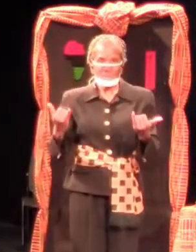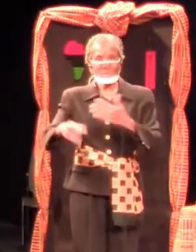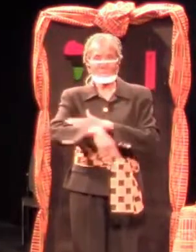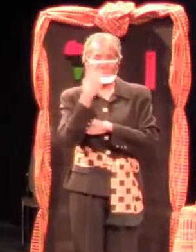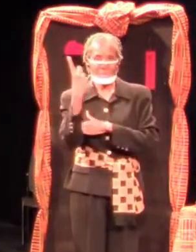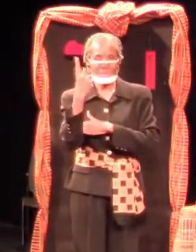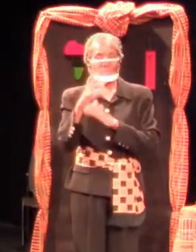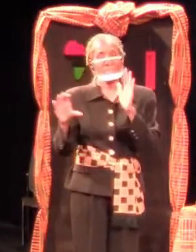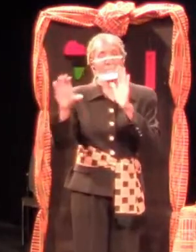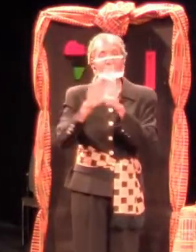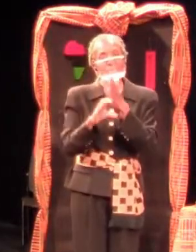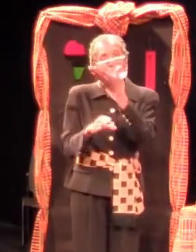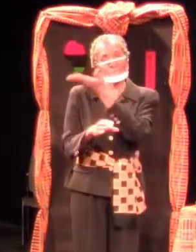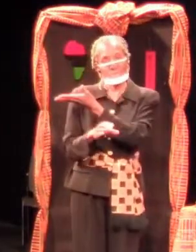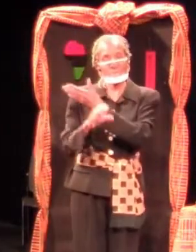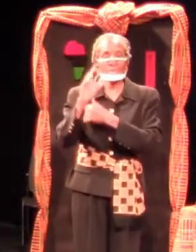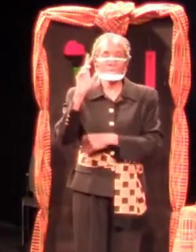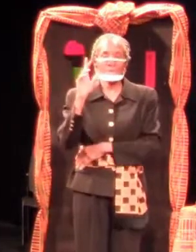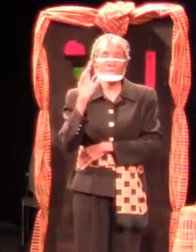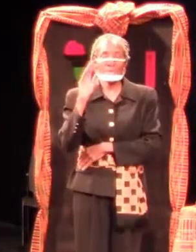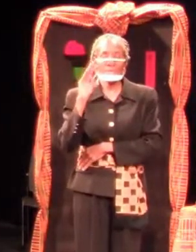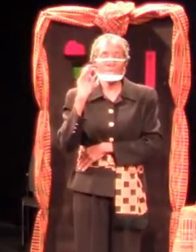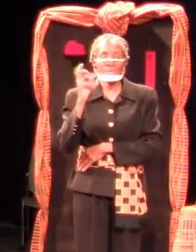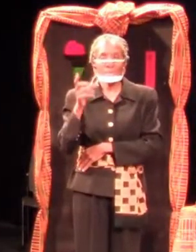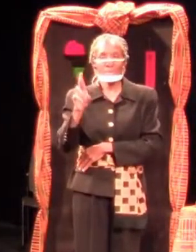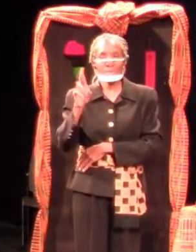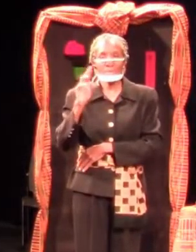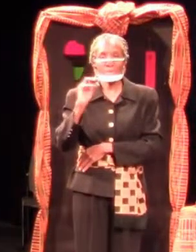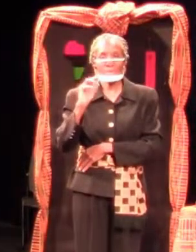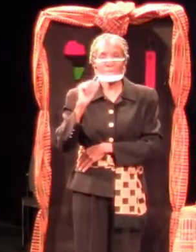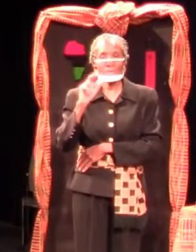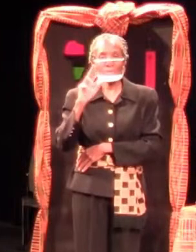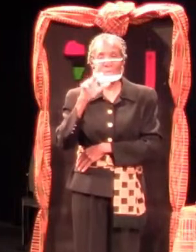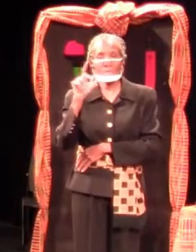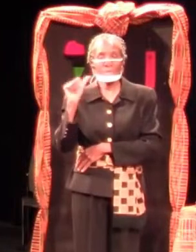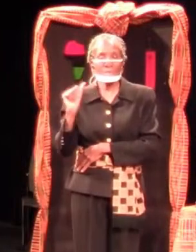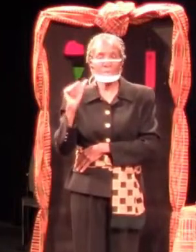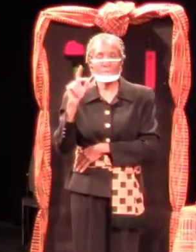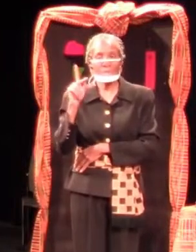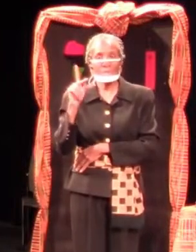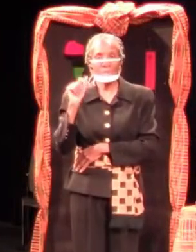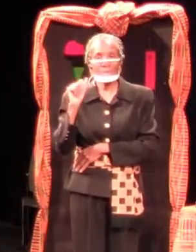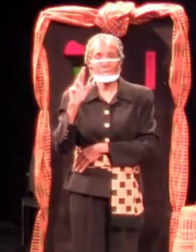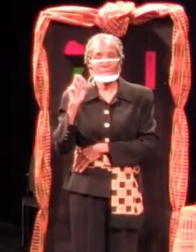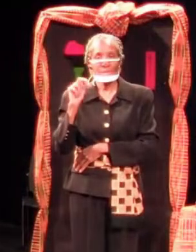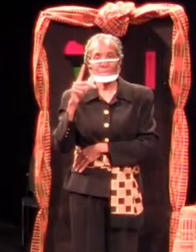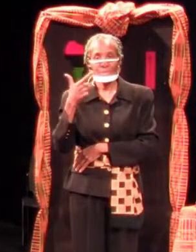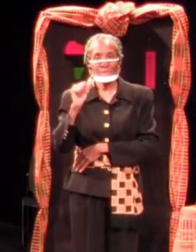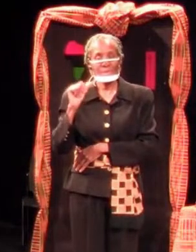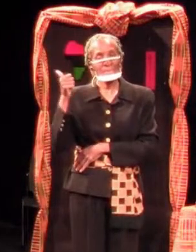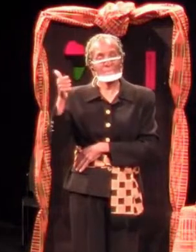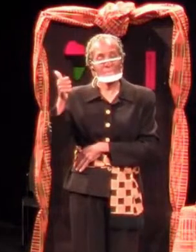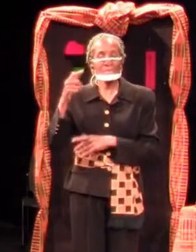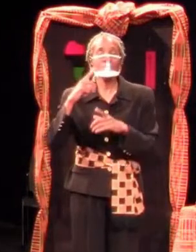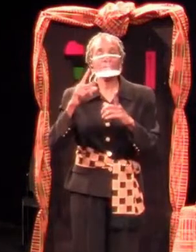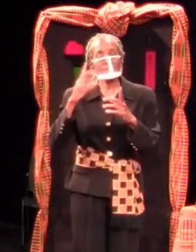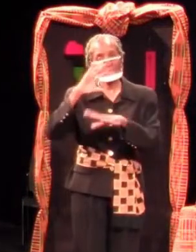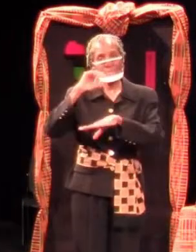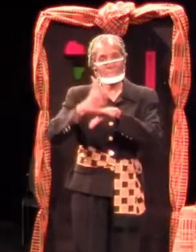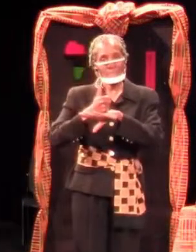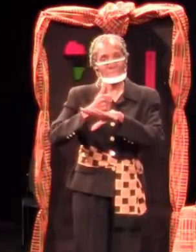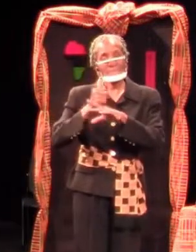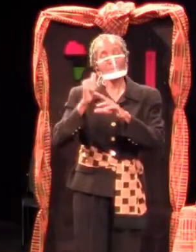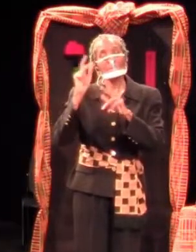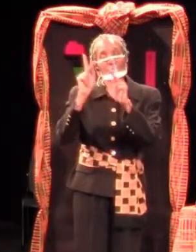Here's a picture of Dr. Maulana Karinga, the founder of Kwanzaa. Of history, he says,